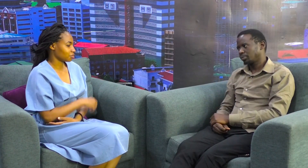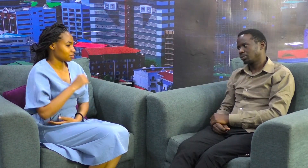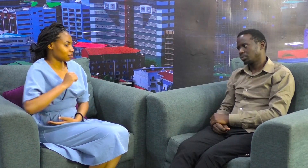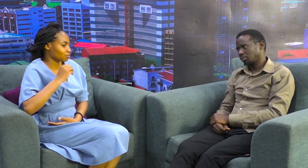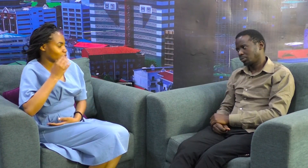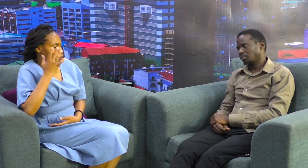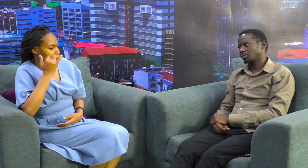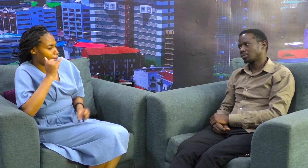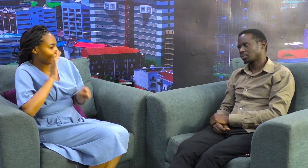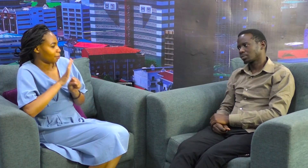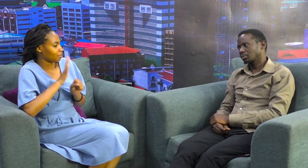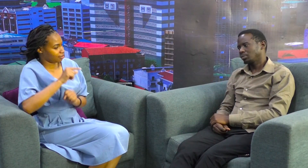Yes, that is my aim in life.